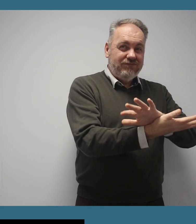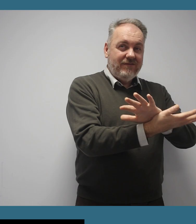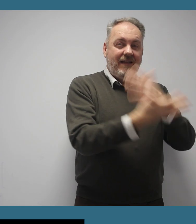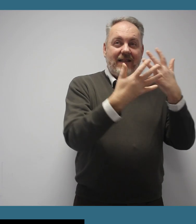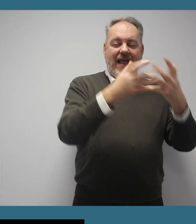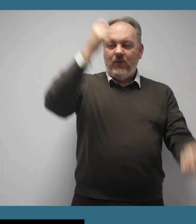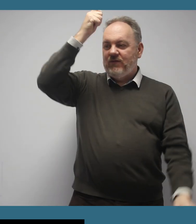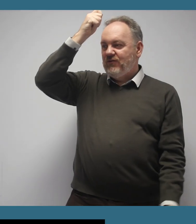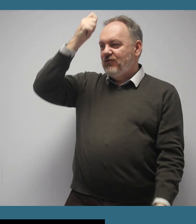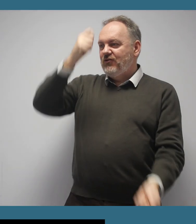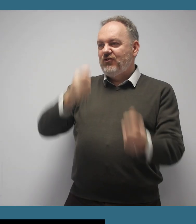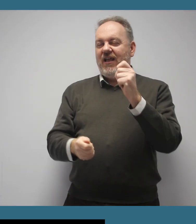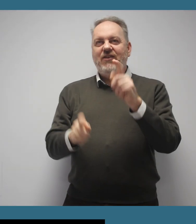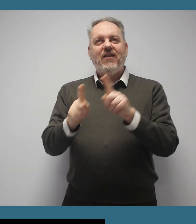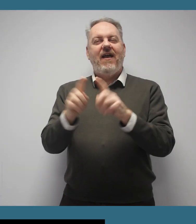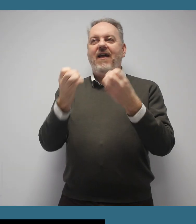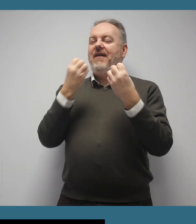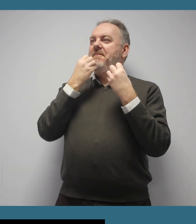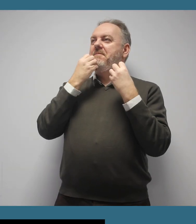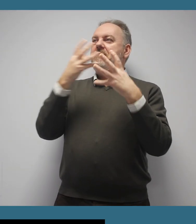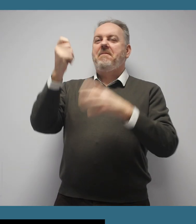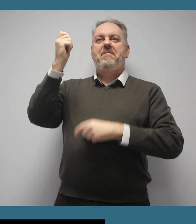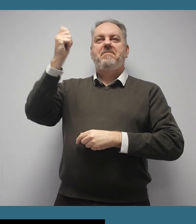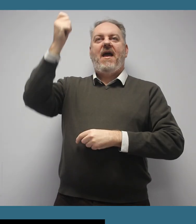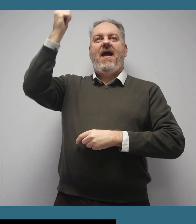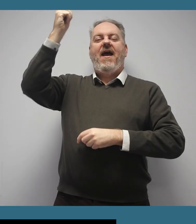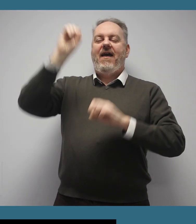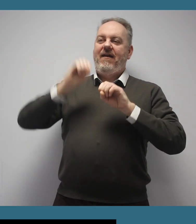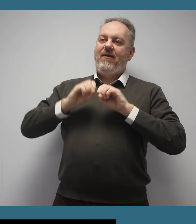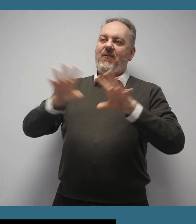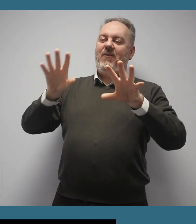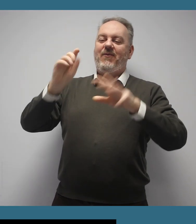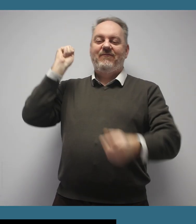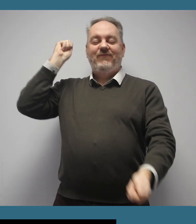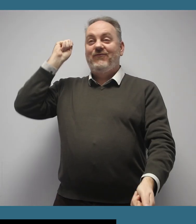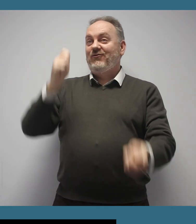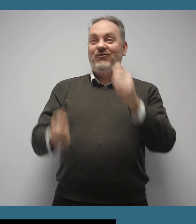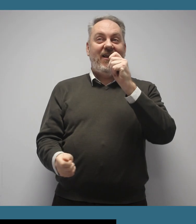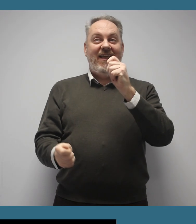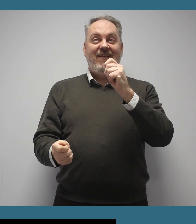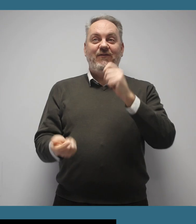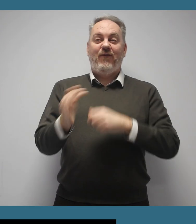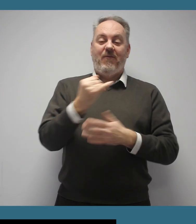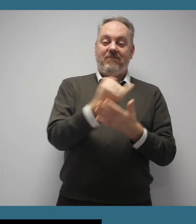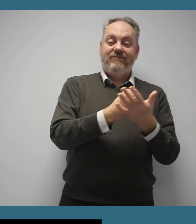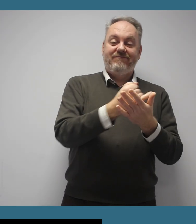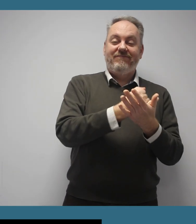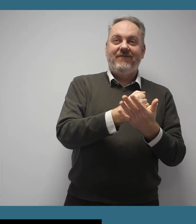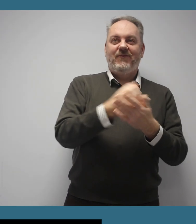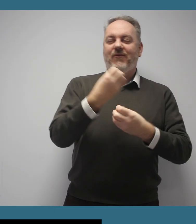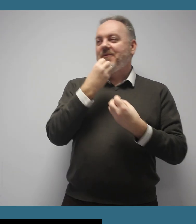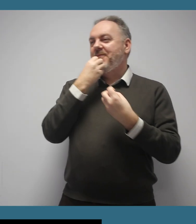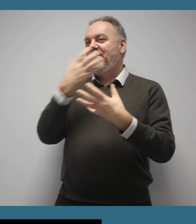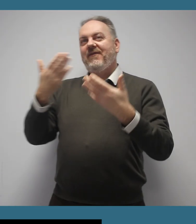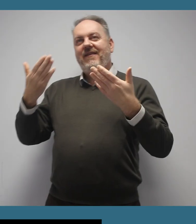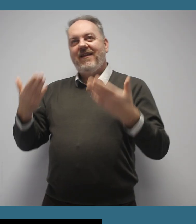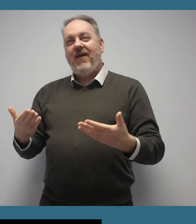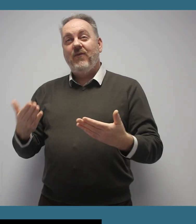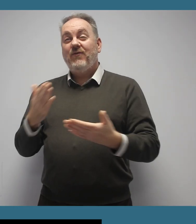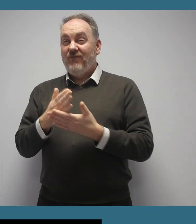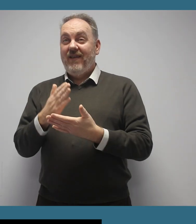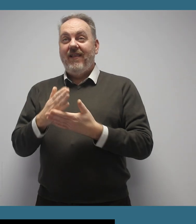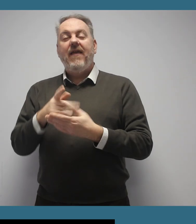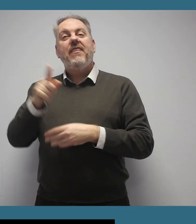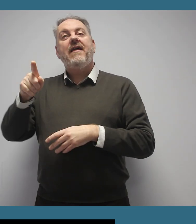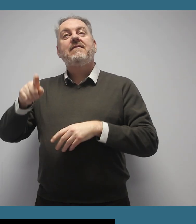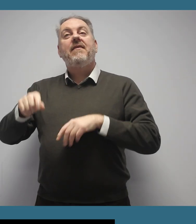a miracle. It's very, very popular in all of the surveys that were done, as well as the pump track, which is obviously a huge success as well.